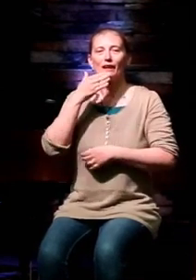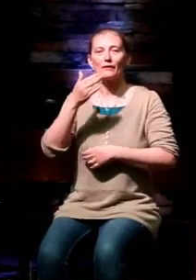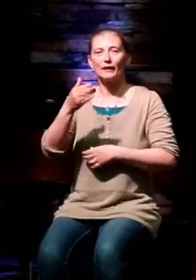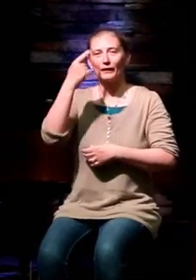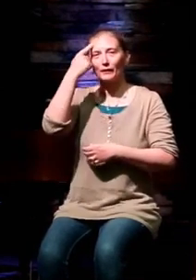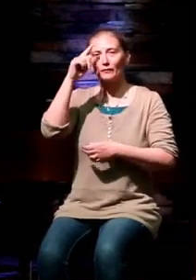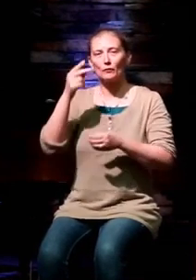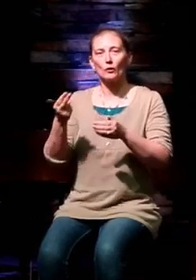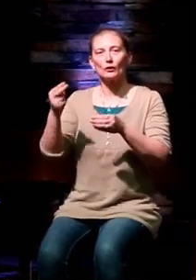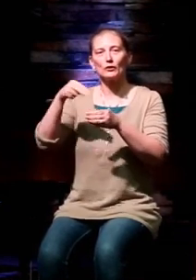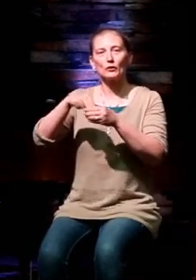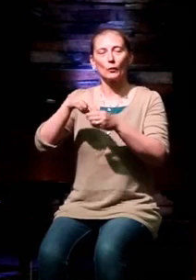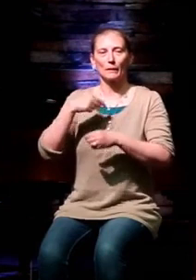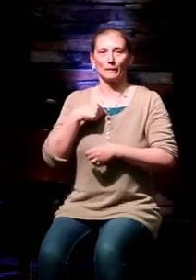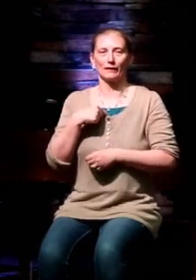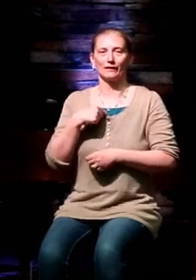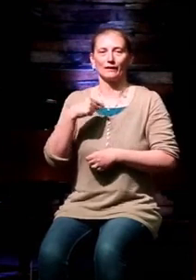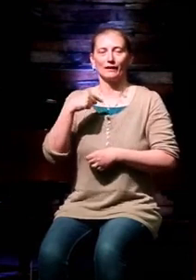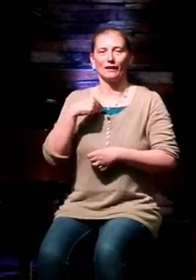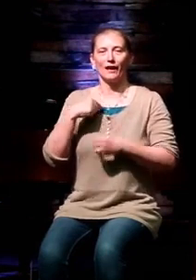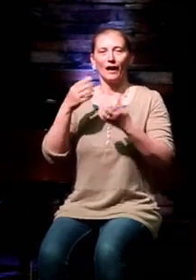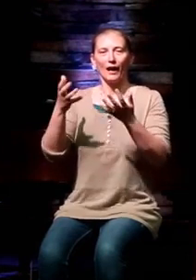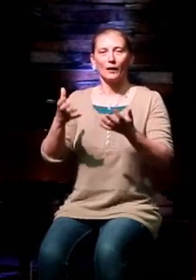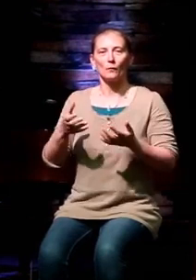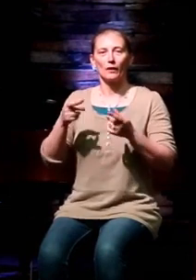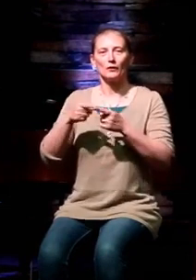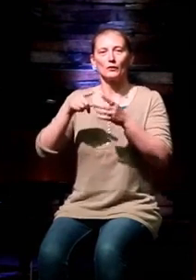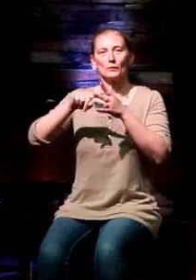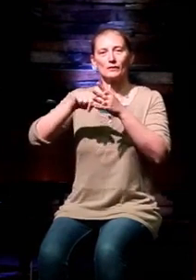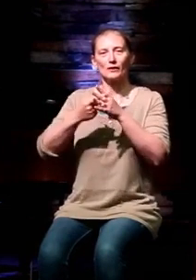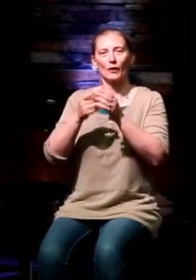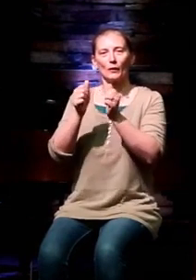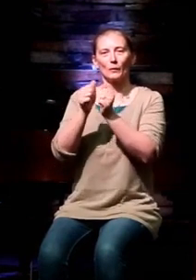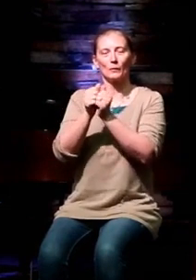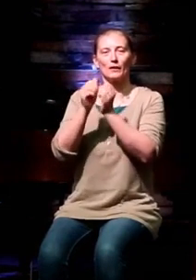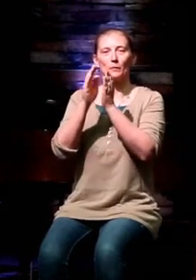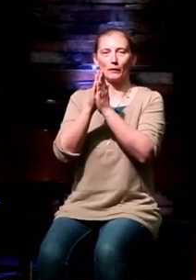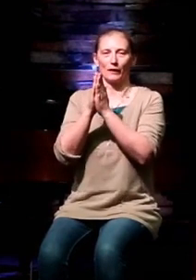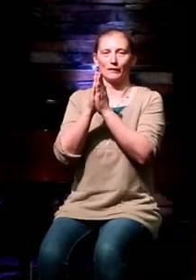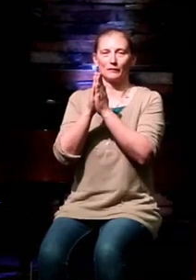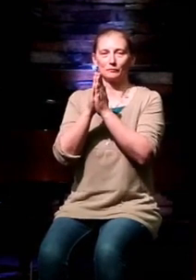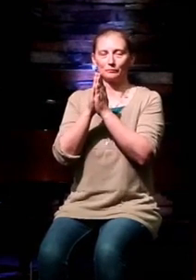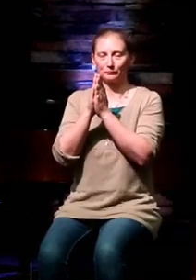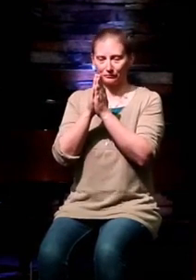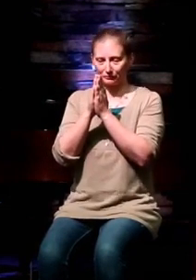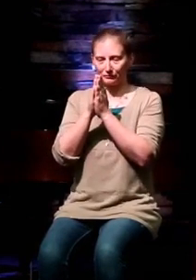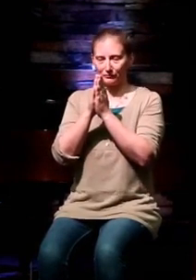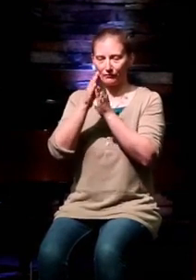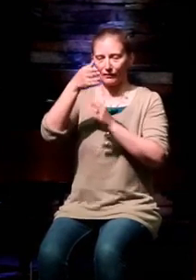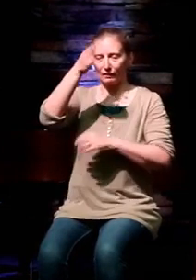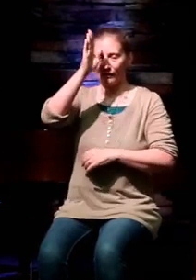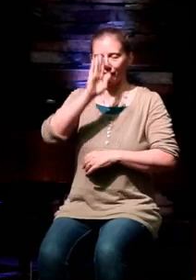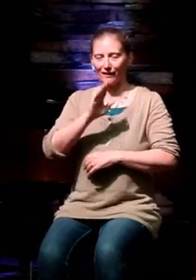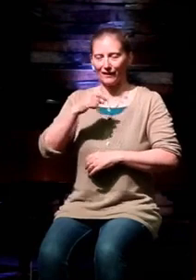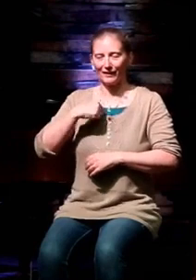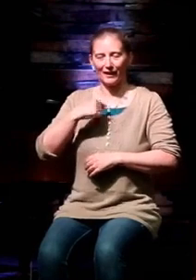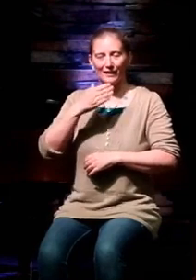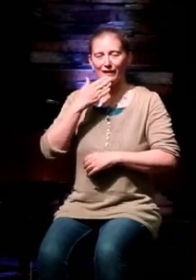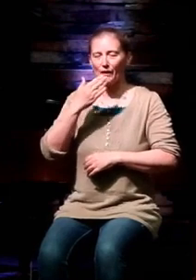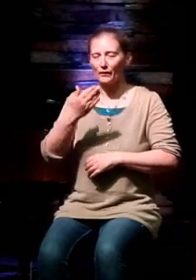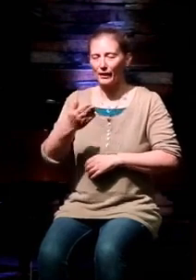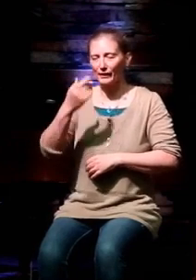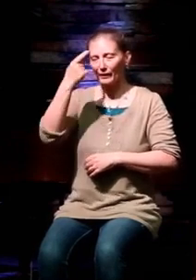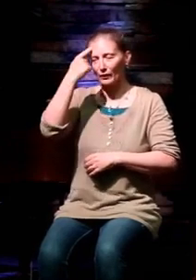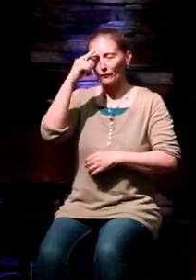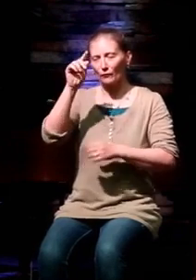I would like to start with a word of prayer. So could we bow our hearts in prayer as we begin? Father God, I thank you for every mom.